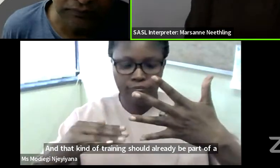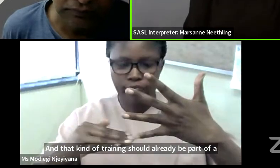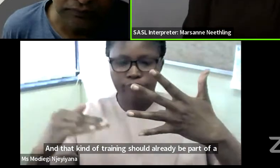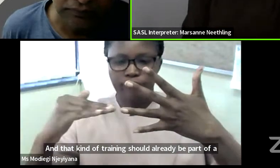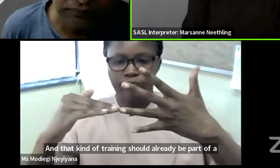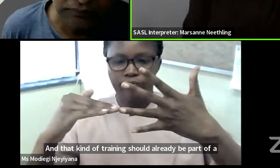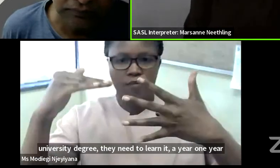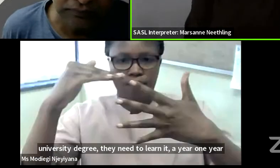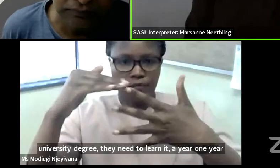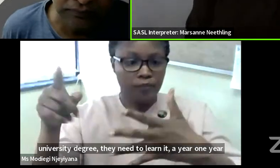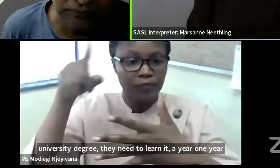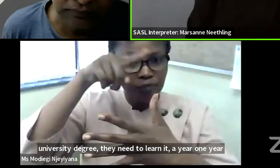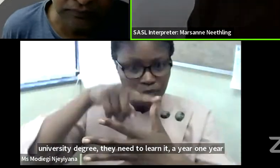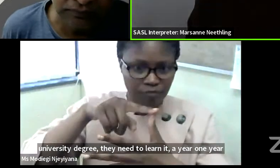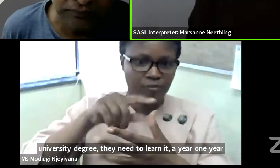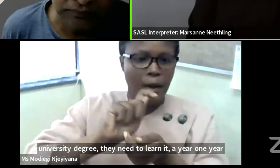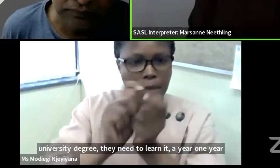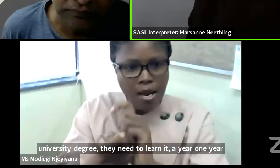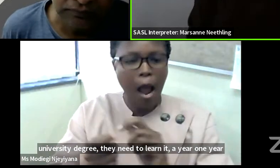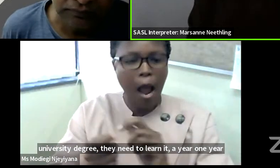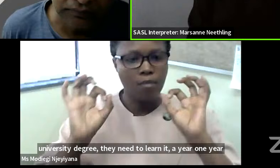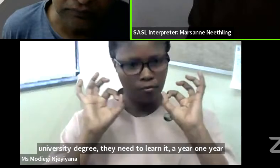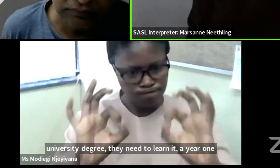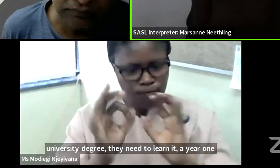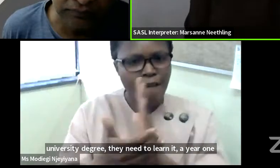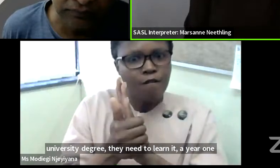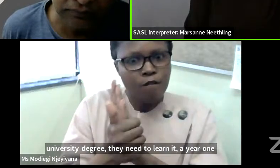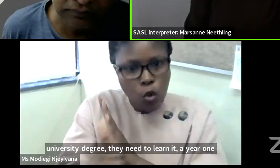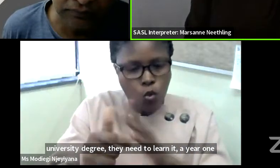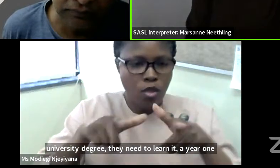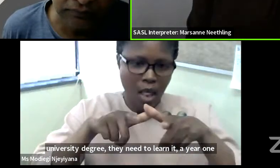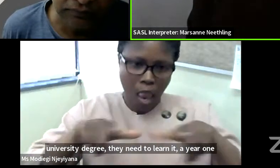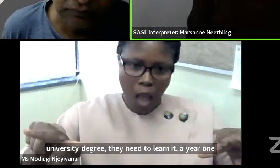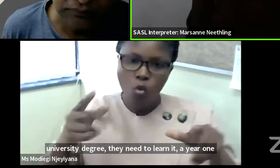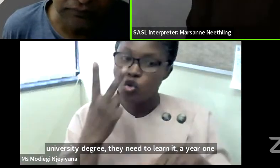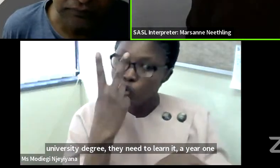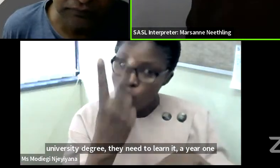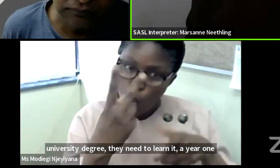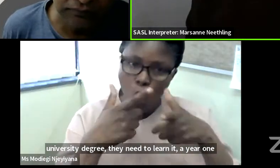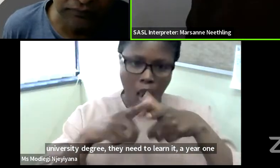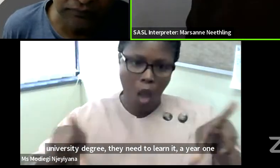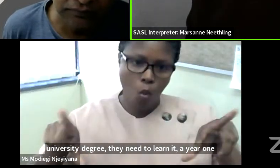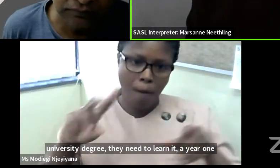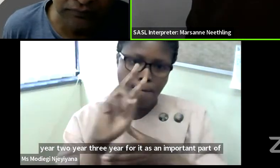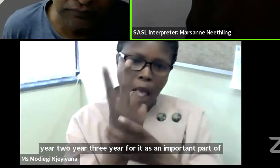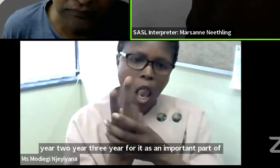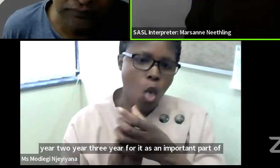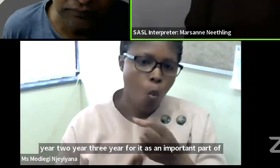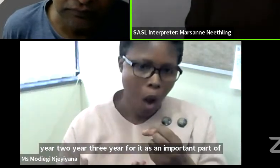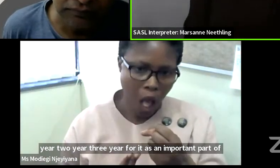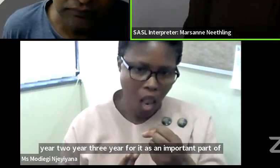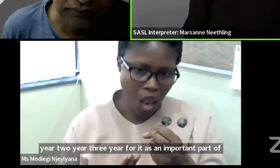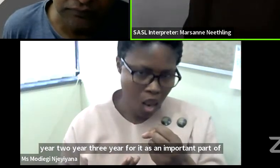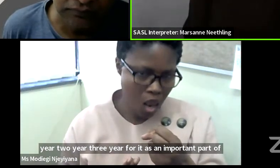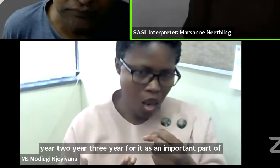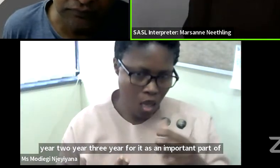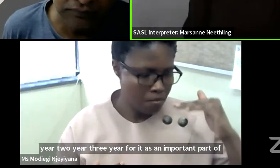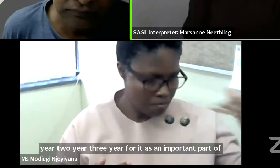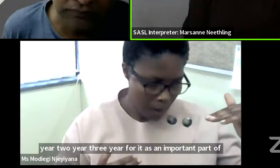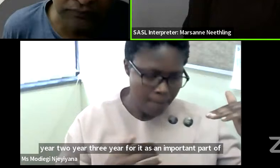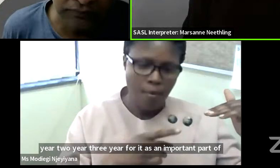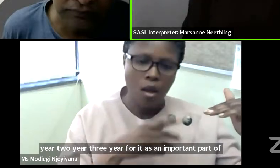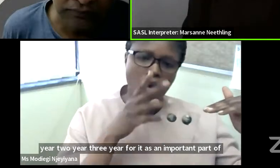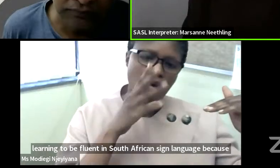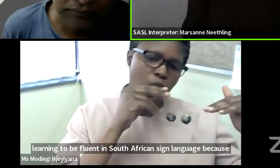year 1, year 2, year 3, year 4. It is an important part of learning to be fluent in South African Sign